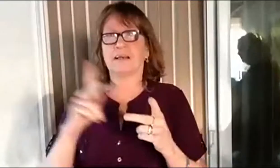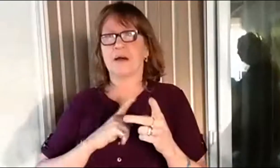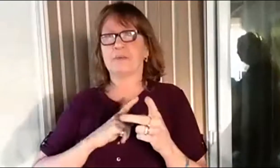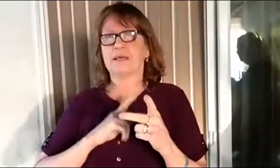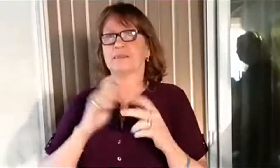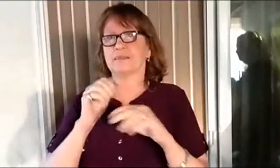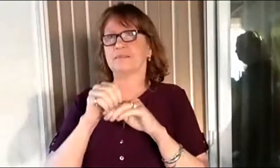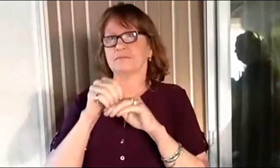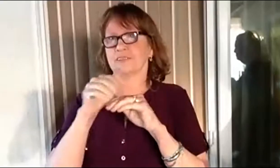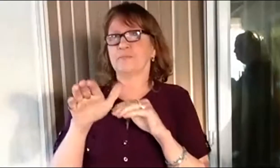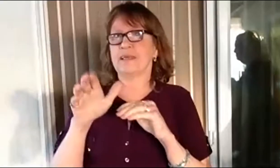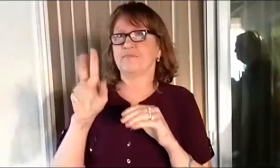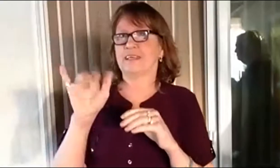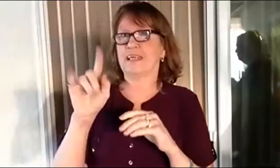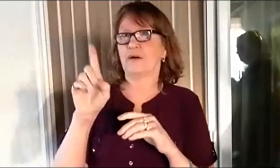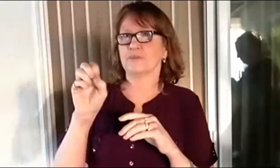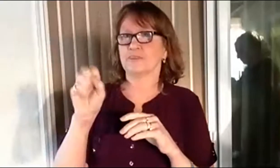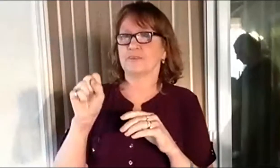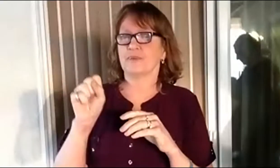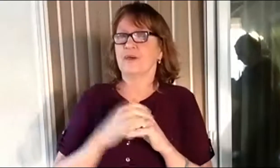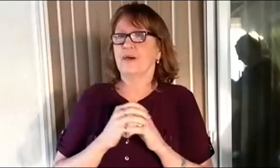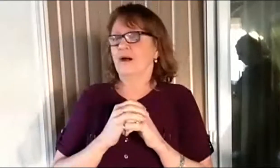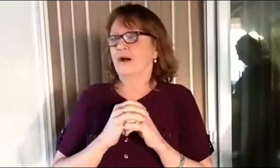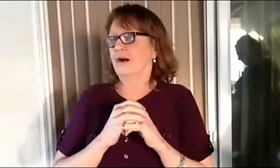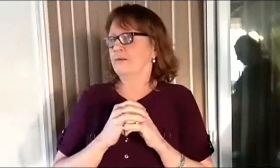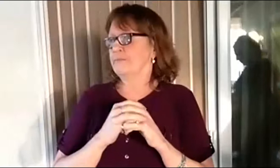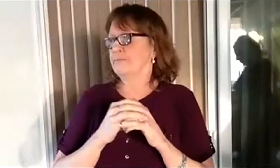Hank Klopping submitted videos.